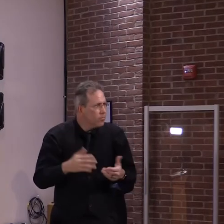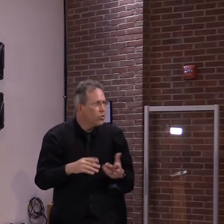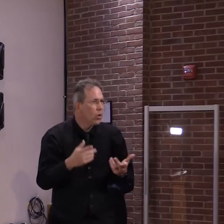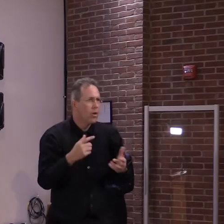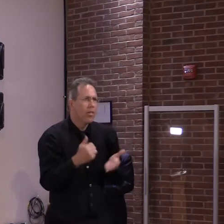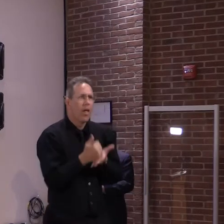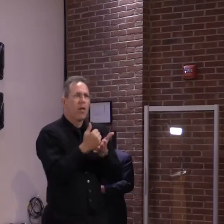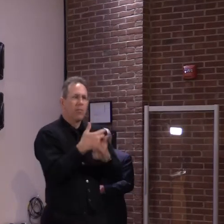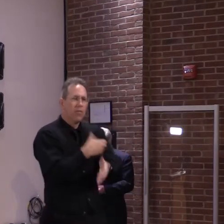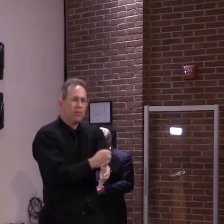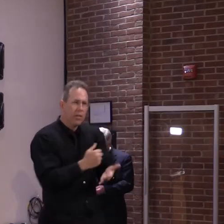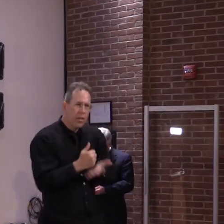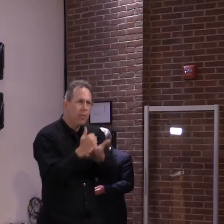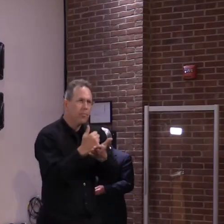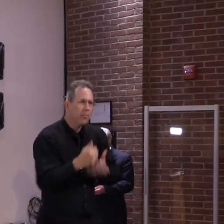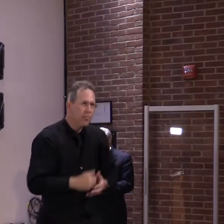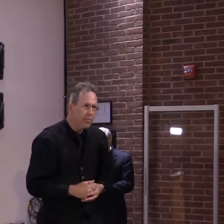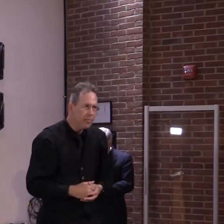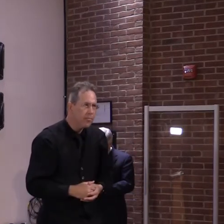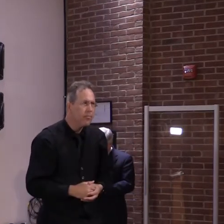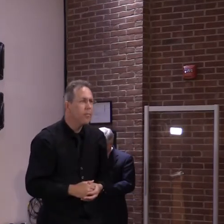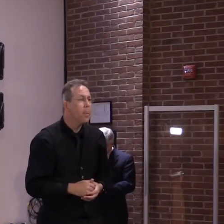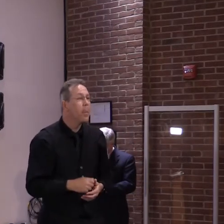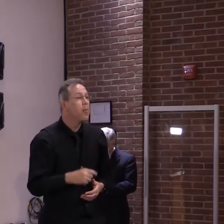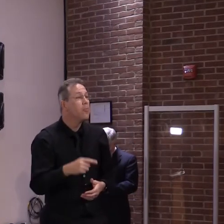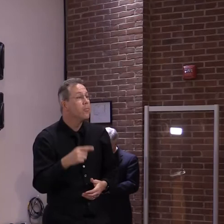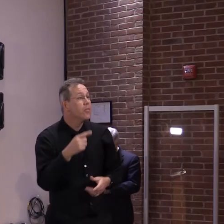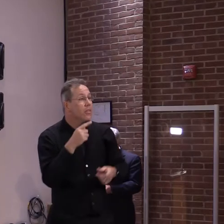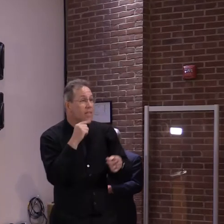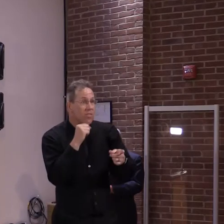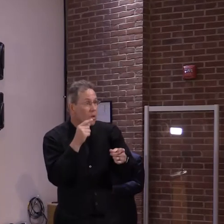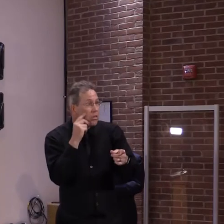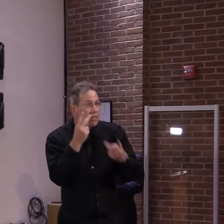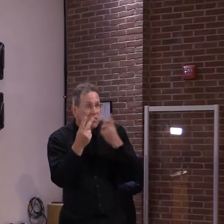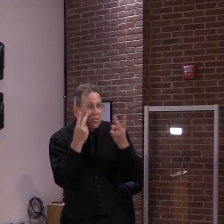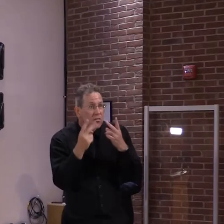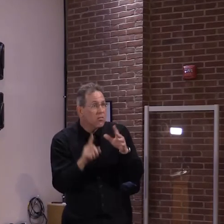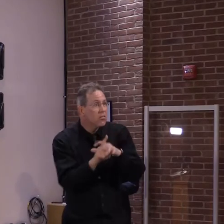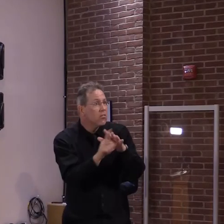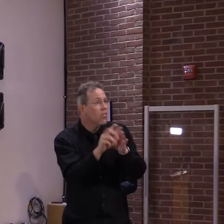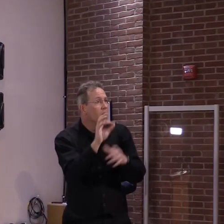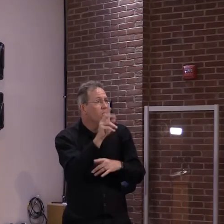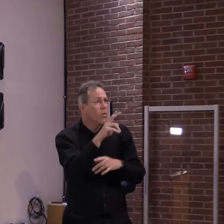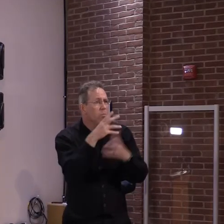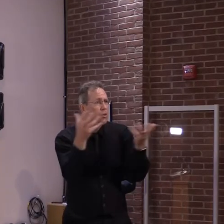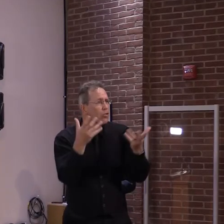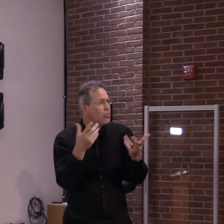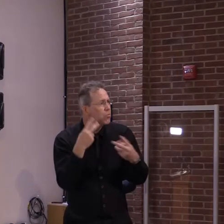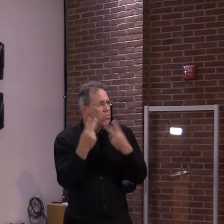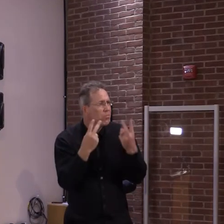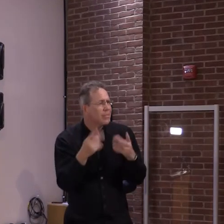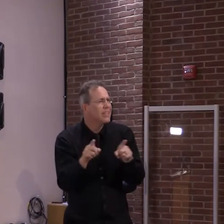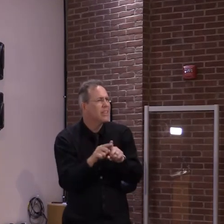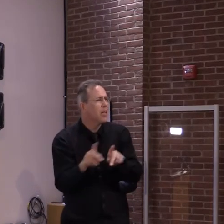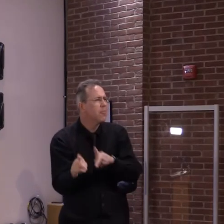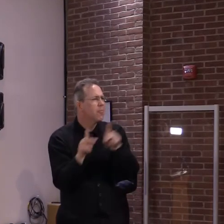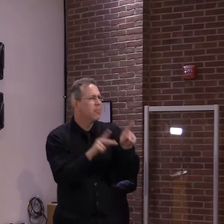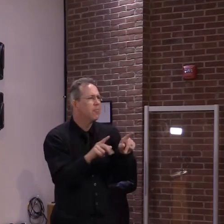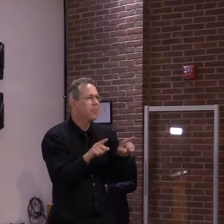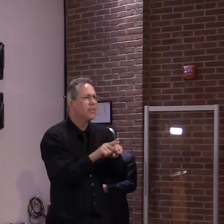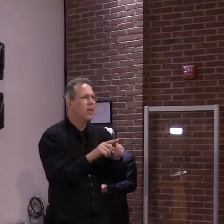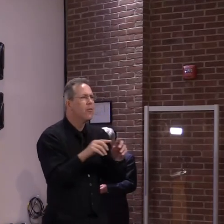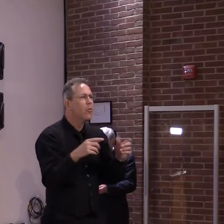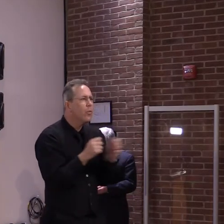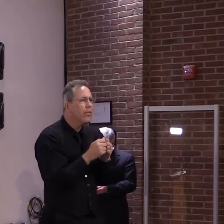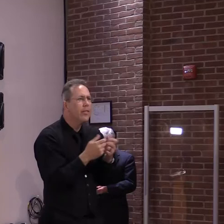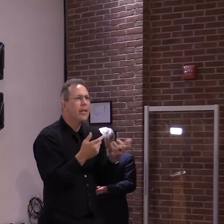season, either in the southern hemisphere or here, it's the same principle we've been talking about with COVID. You do not see a lot of